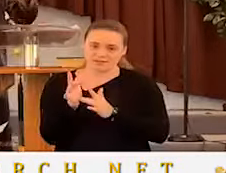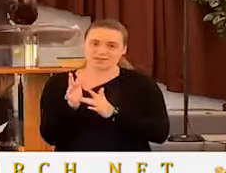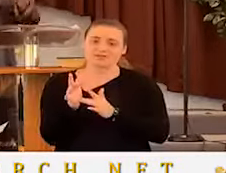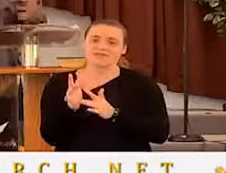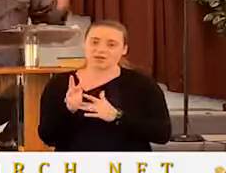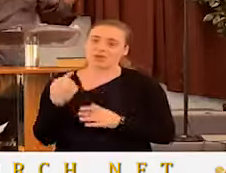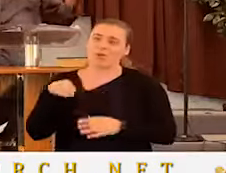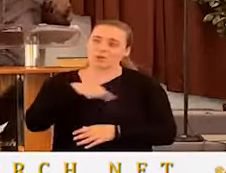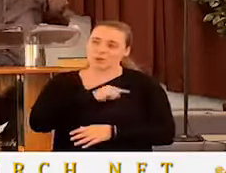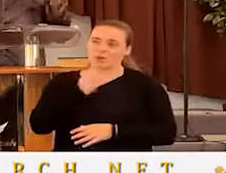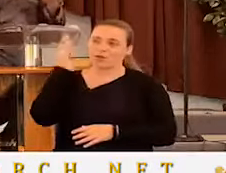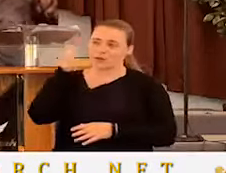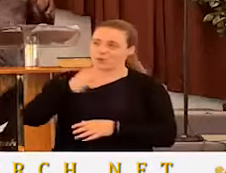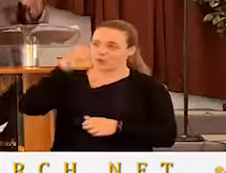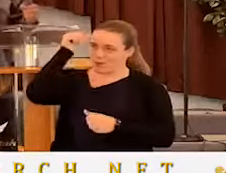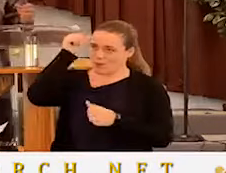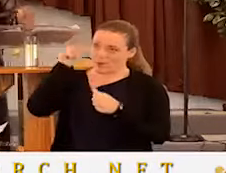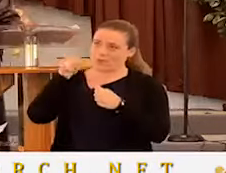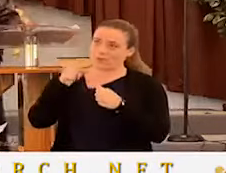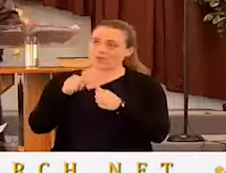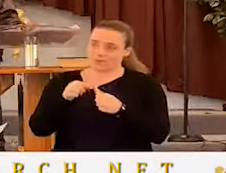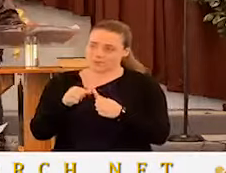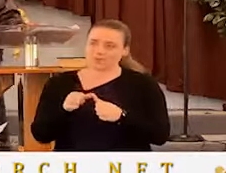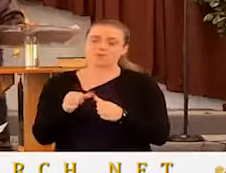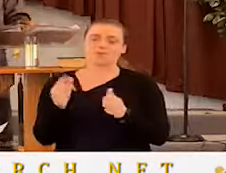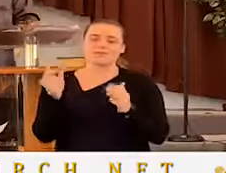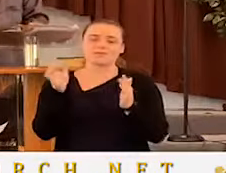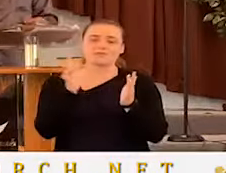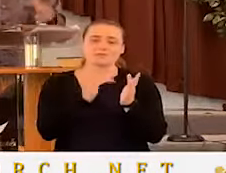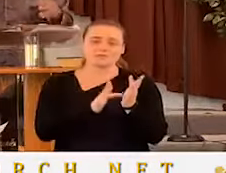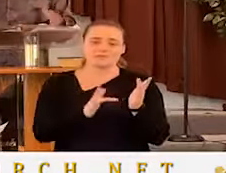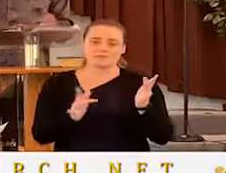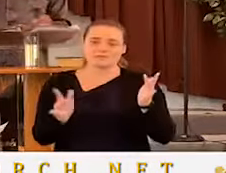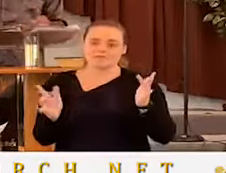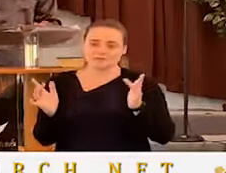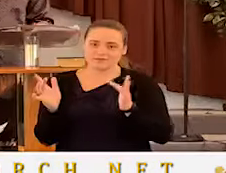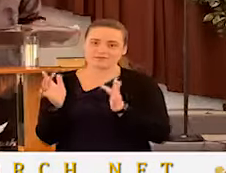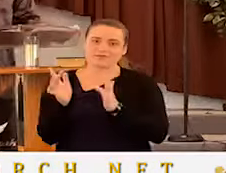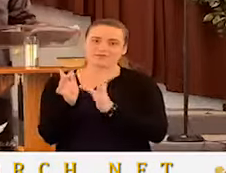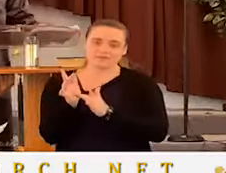Jesus. We will remember